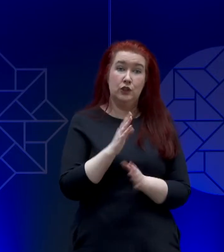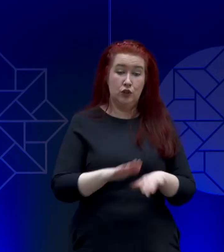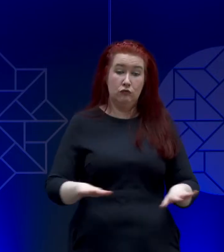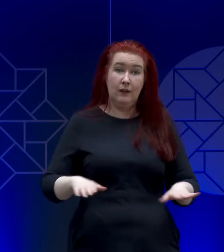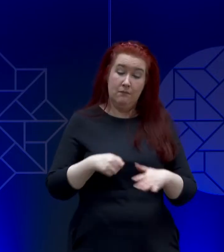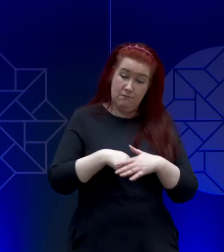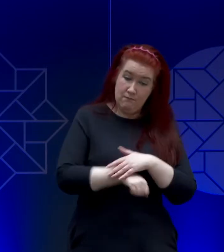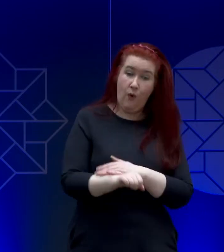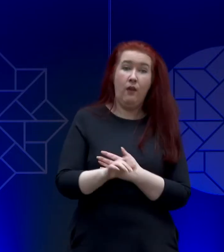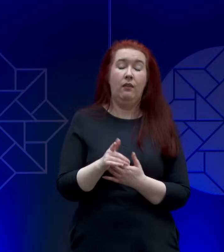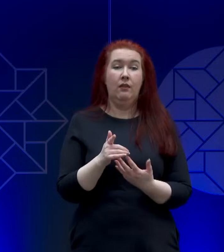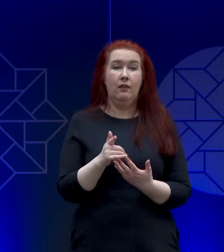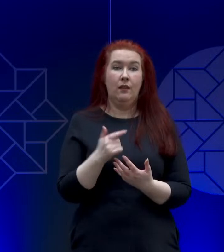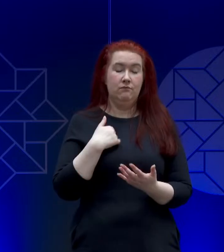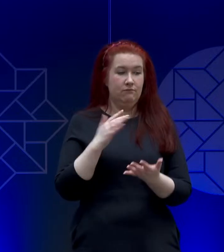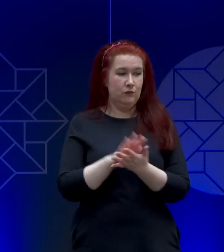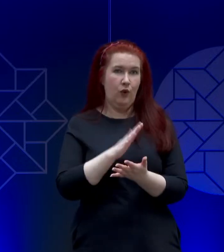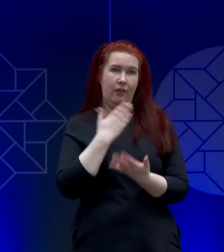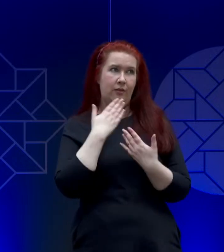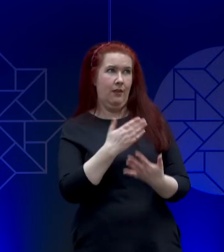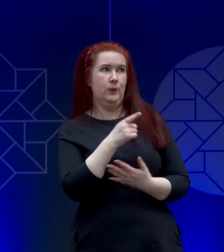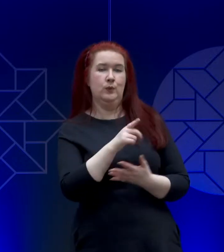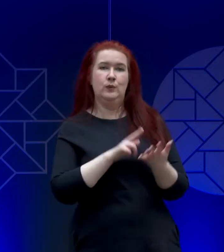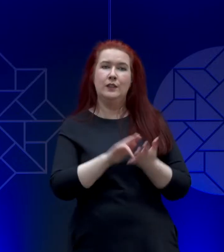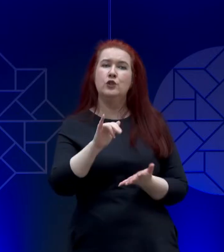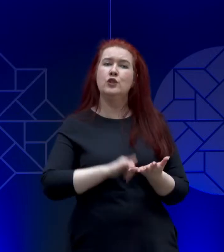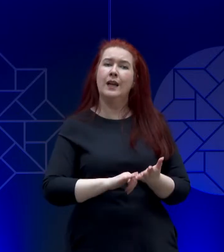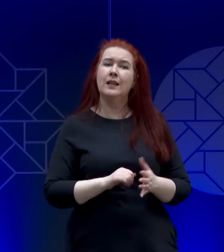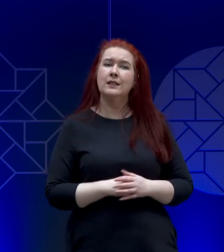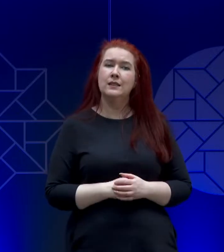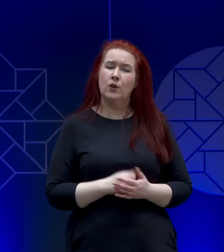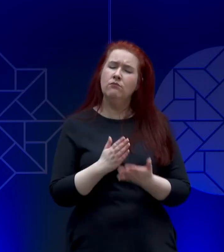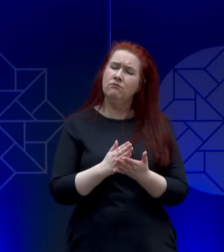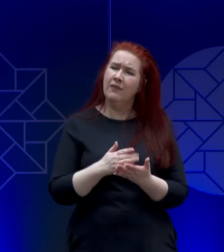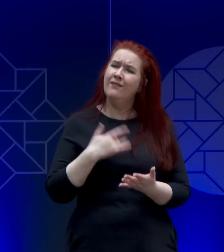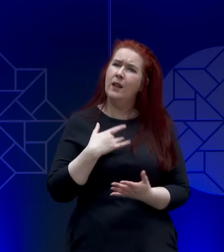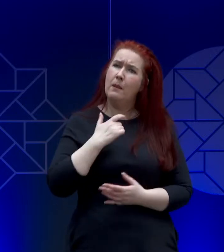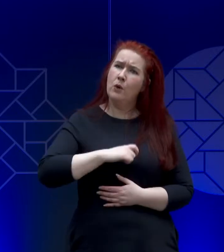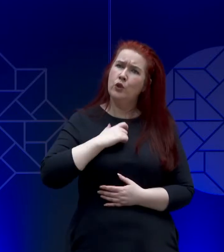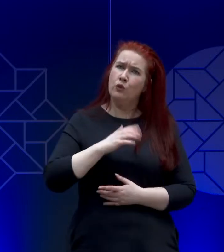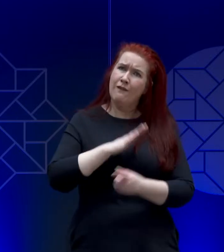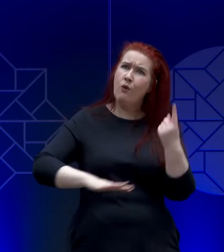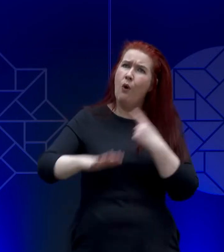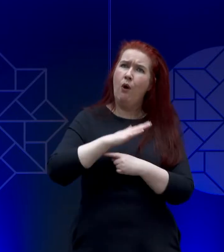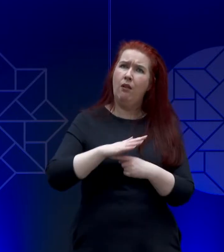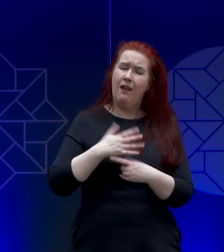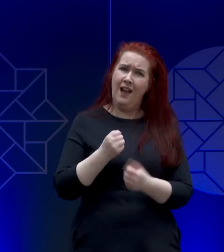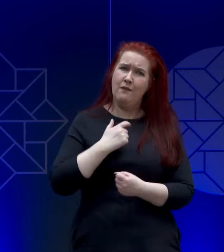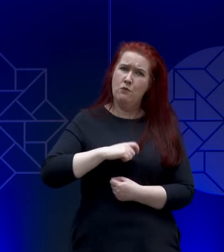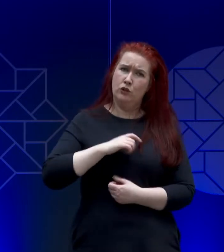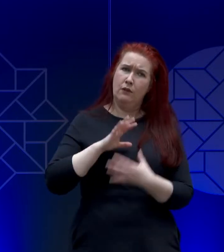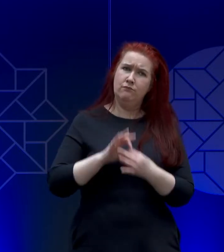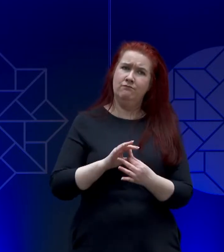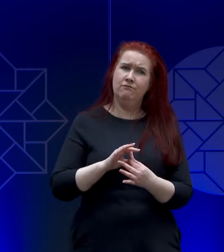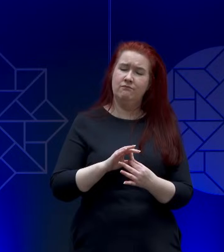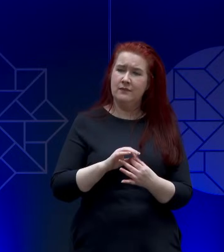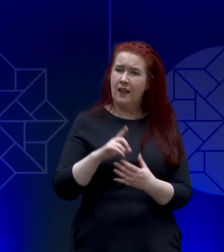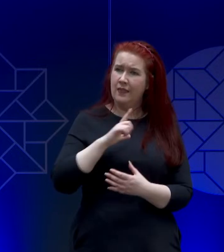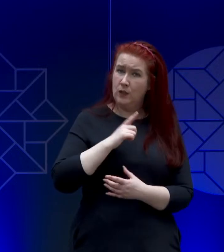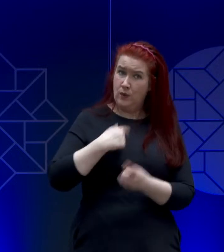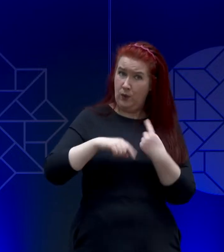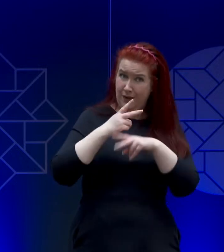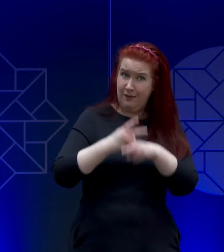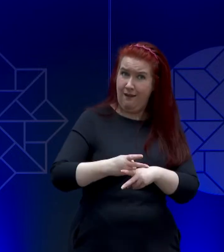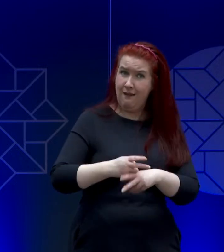children without the National Health Service. So it's personal for all of us. That's why we care about it so